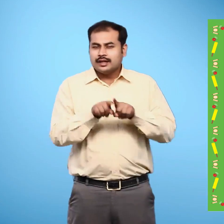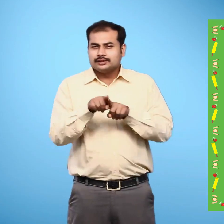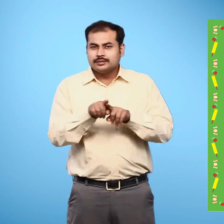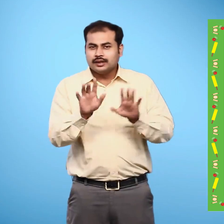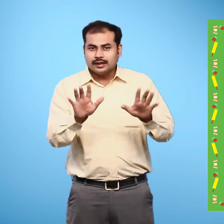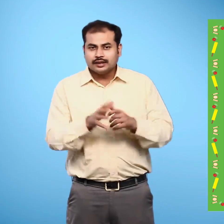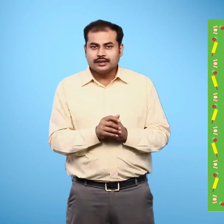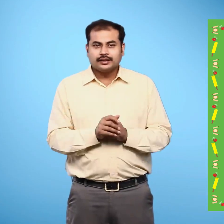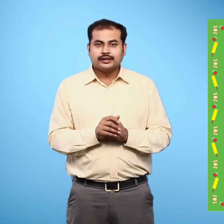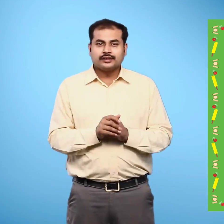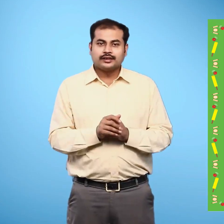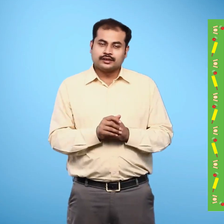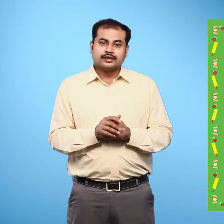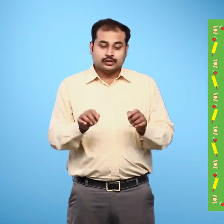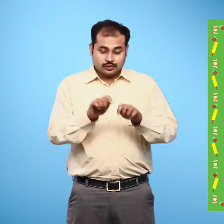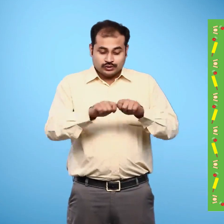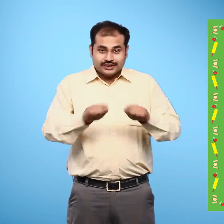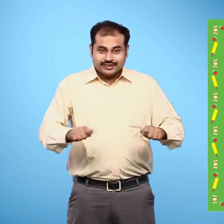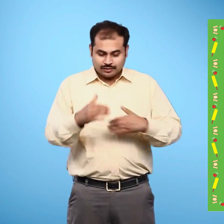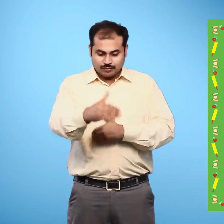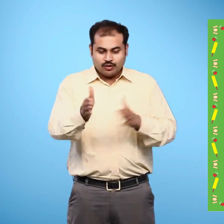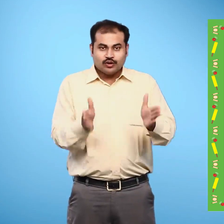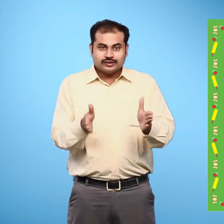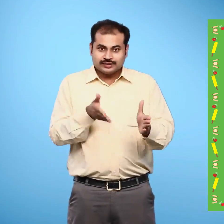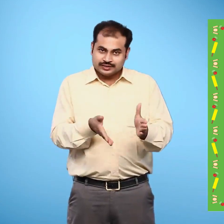Like shoe boxes